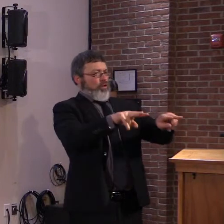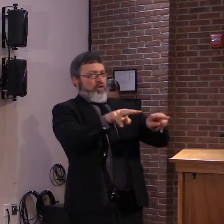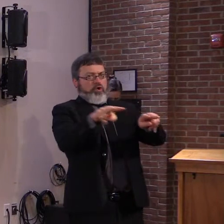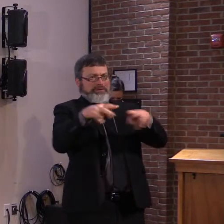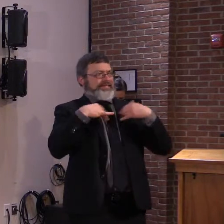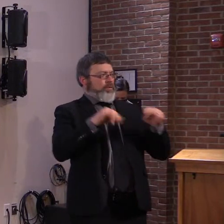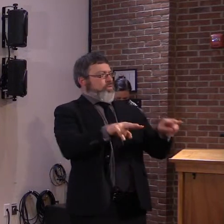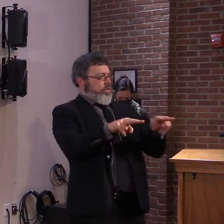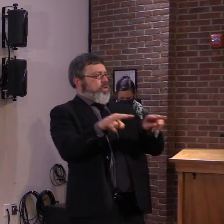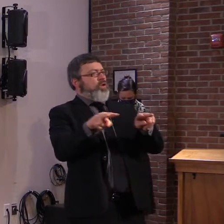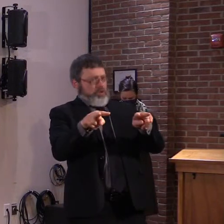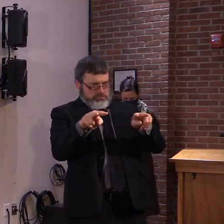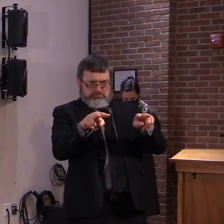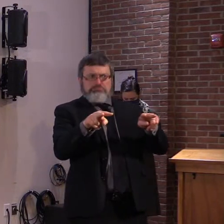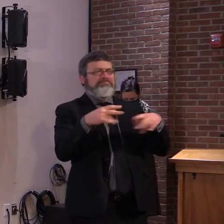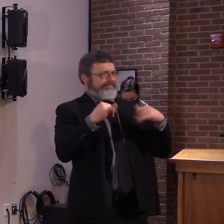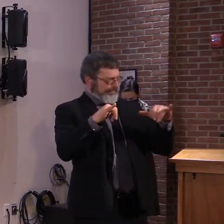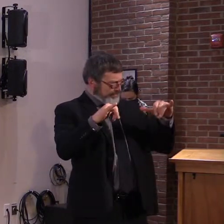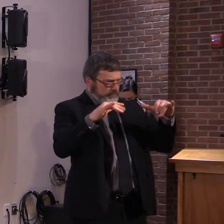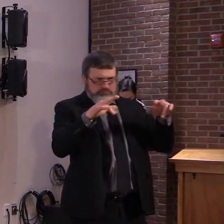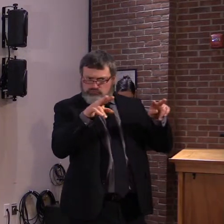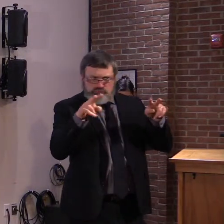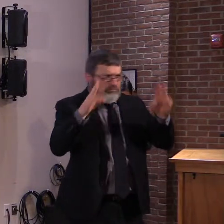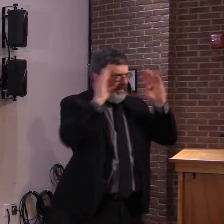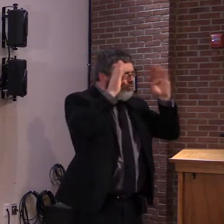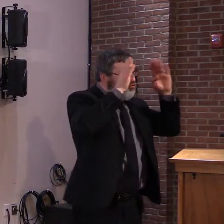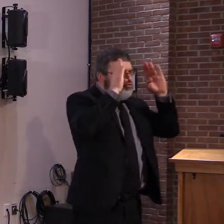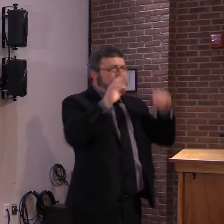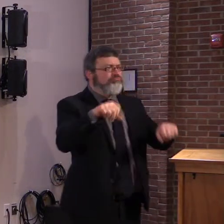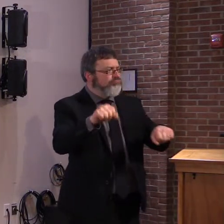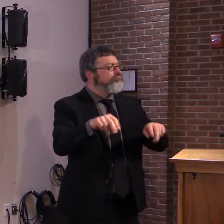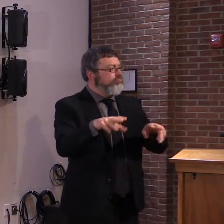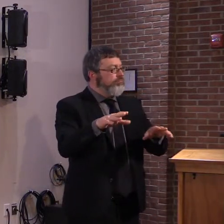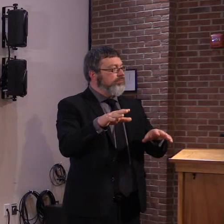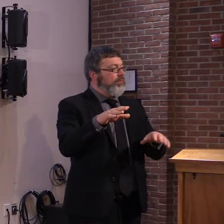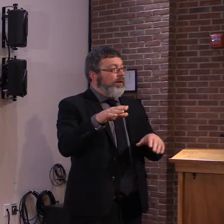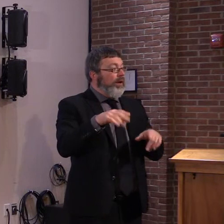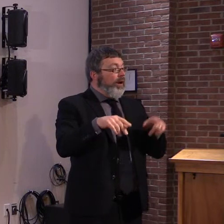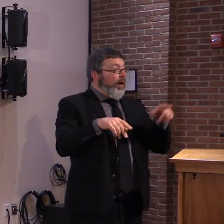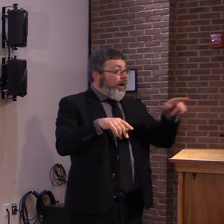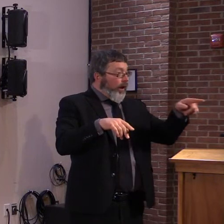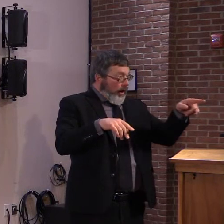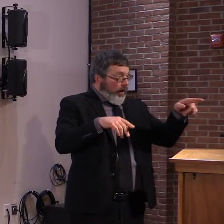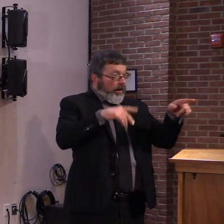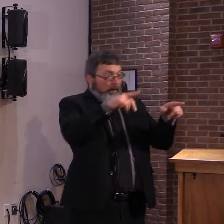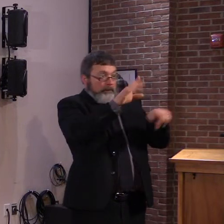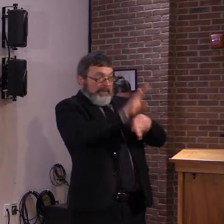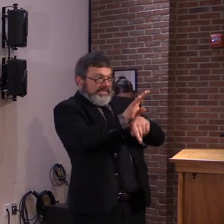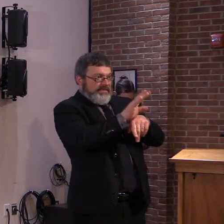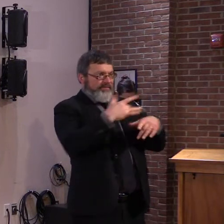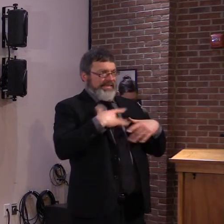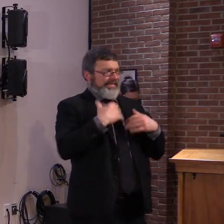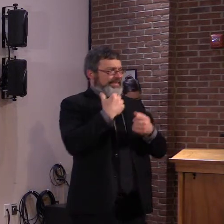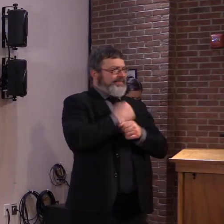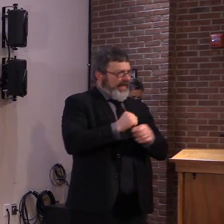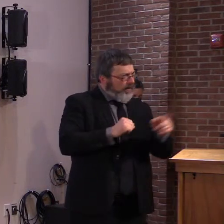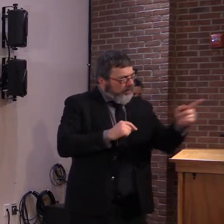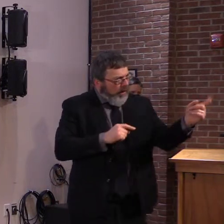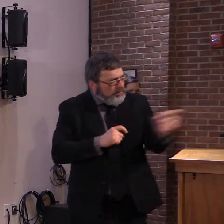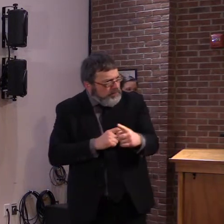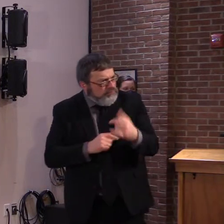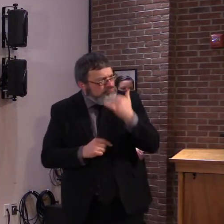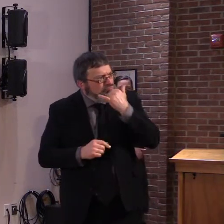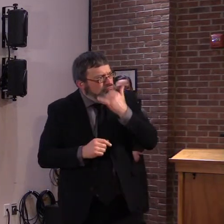to make sure that they're safe because it's part of their attraction as well. They don't want an